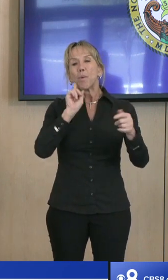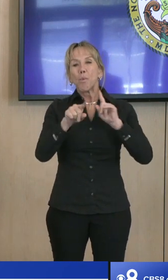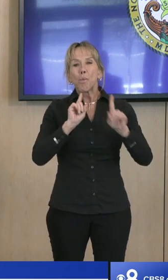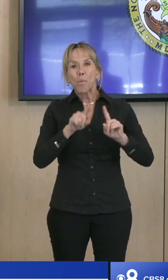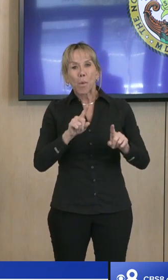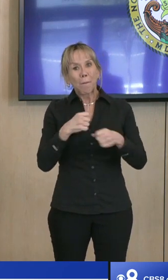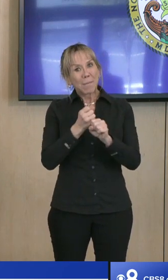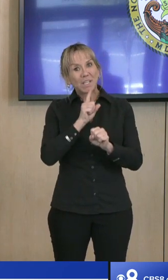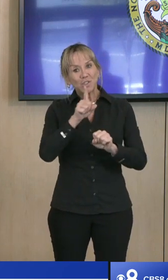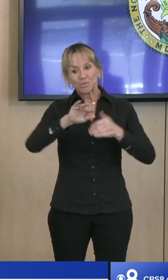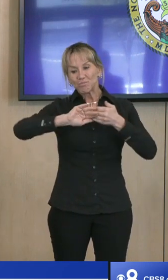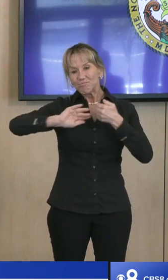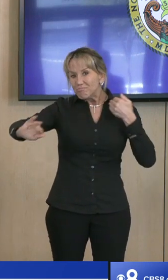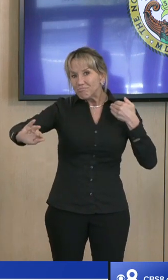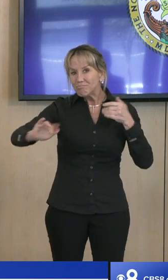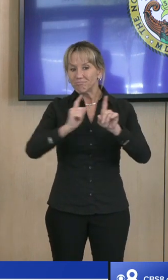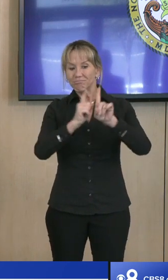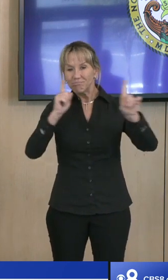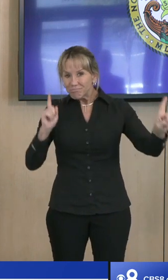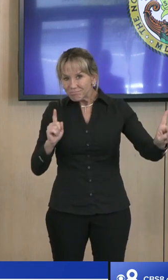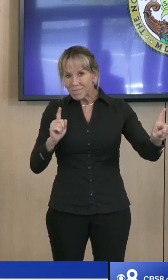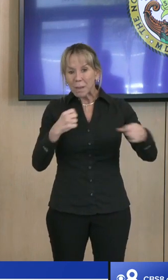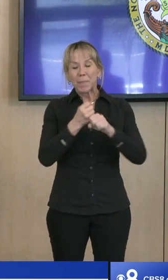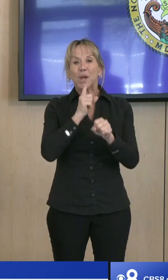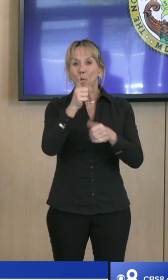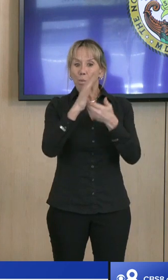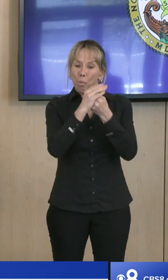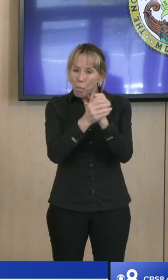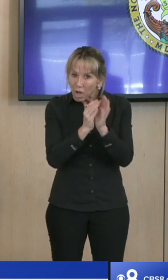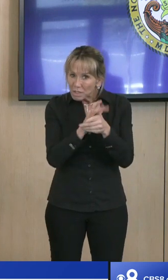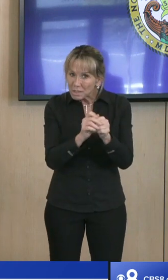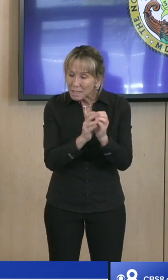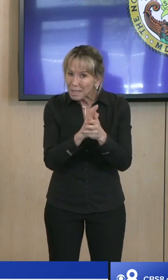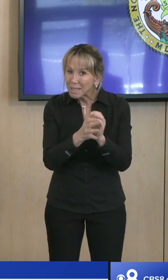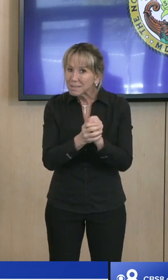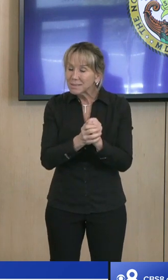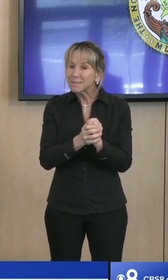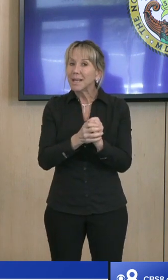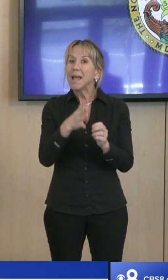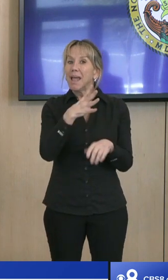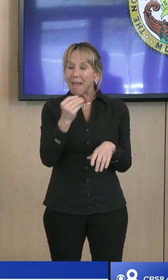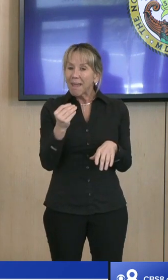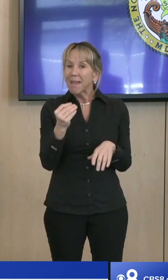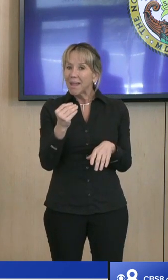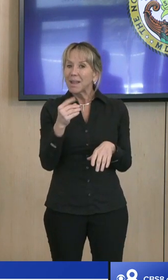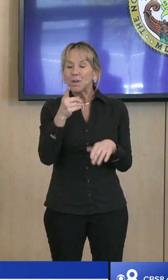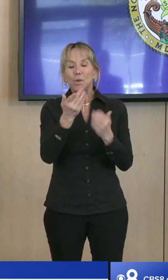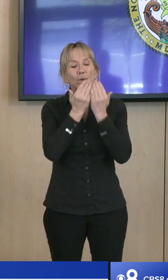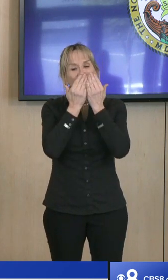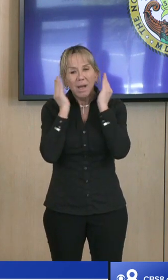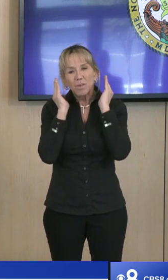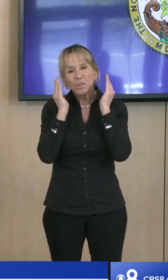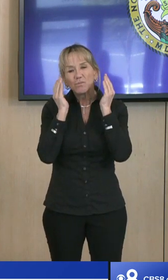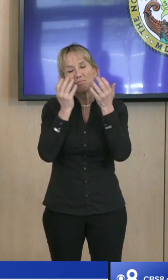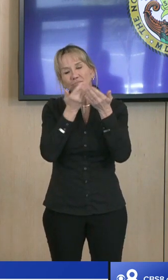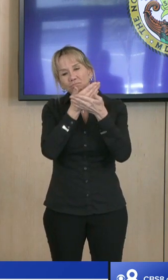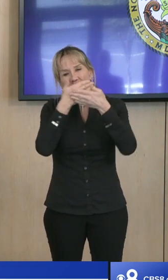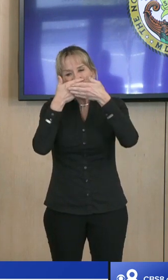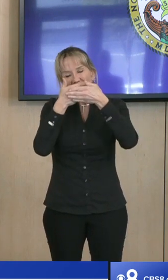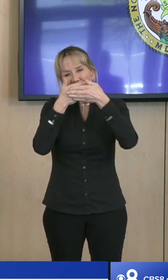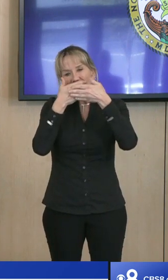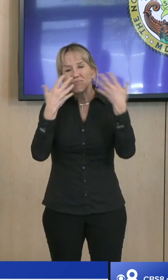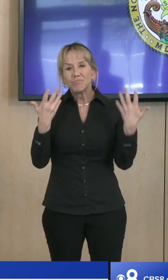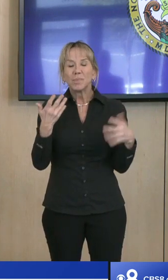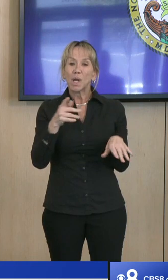make sure you keep that social distance, that you wash your hands, and that you cover your face. And